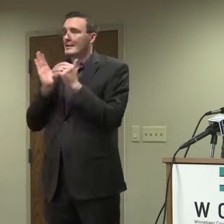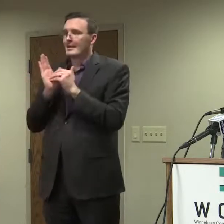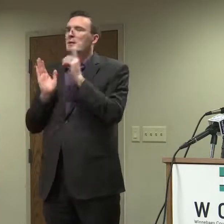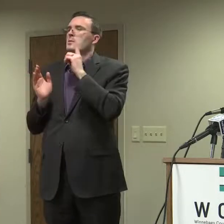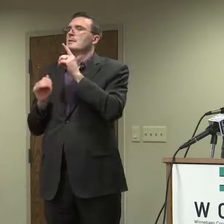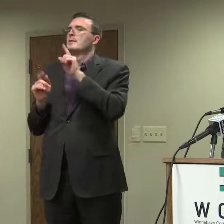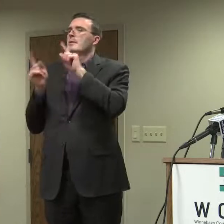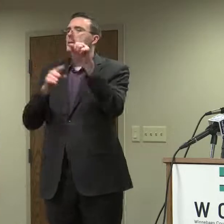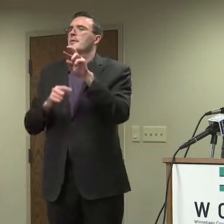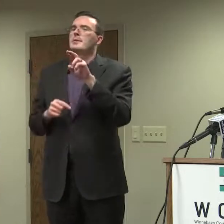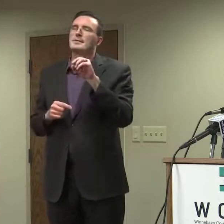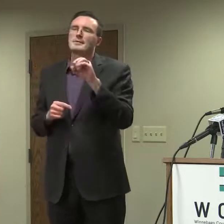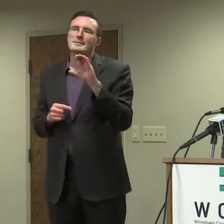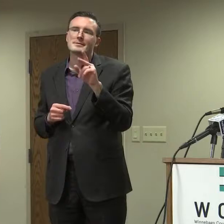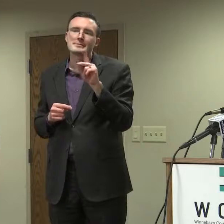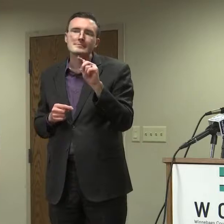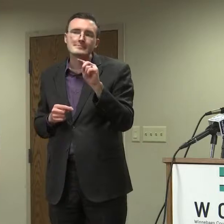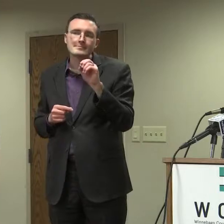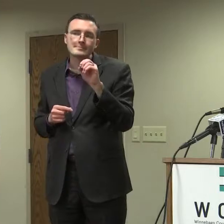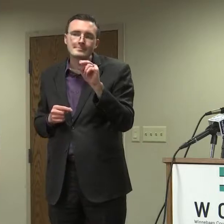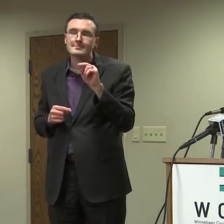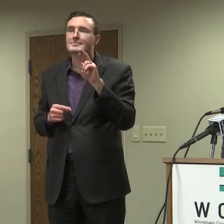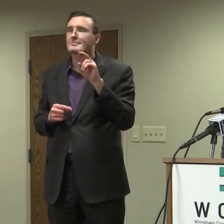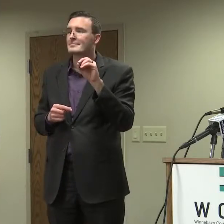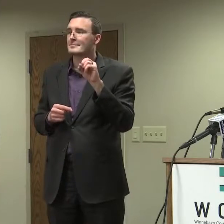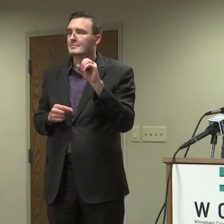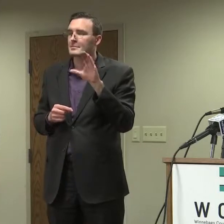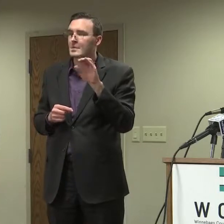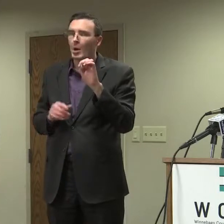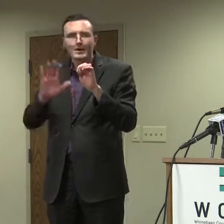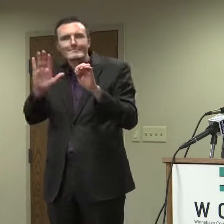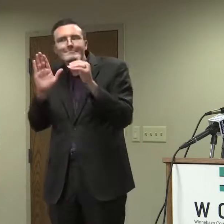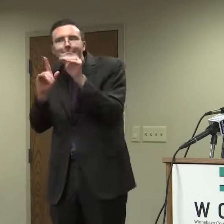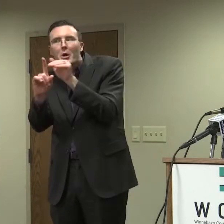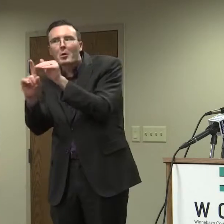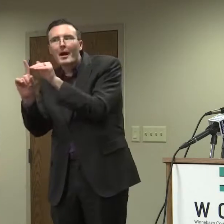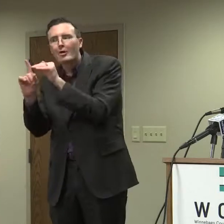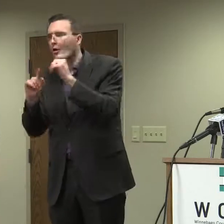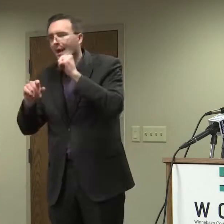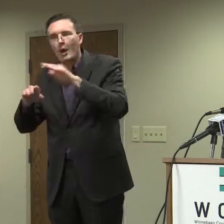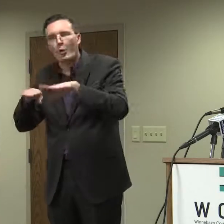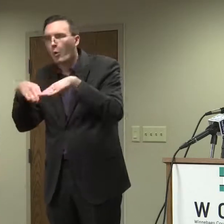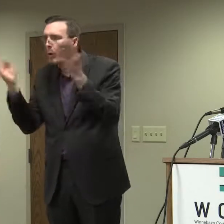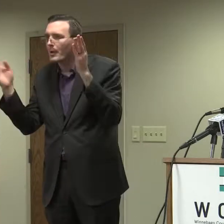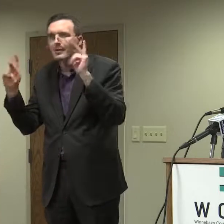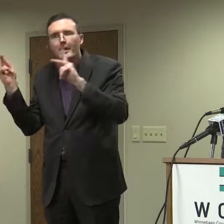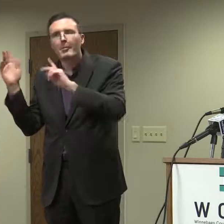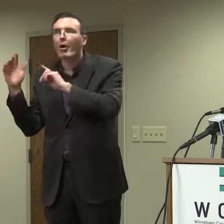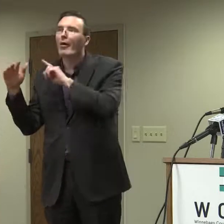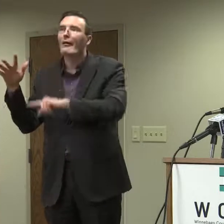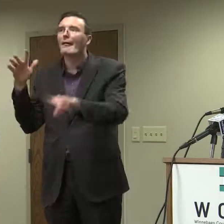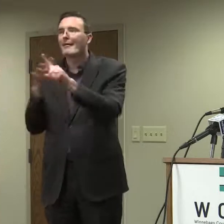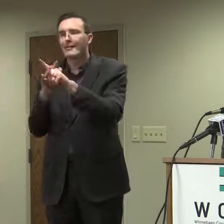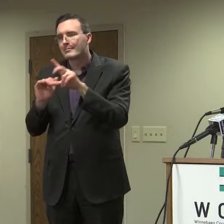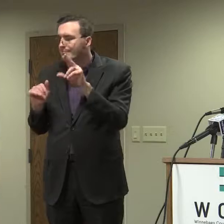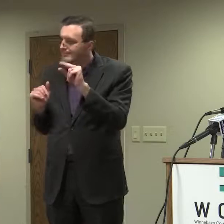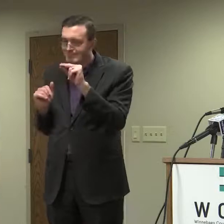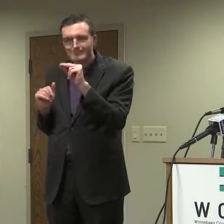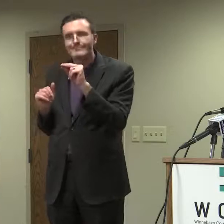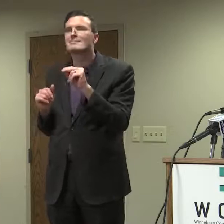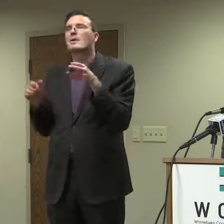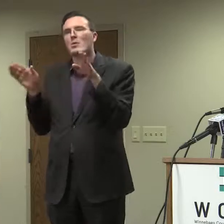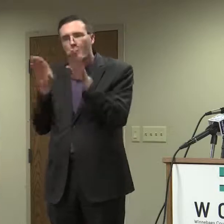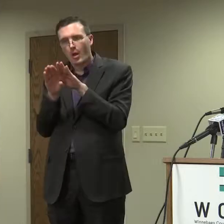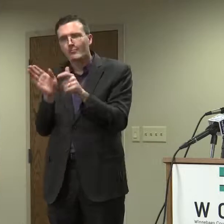Roscoe area, and I want to remind the community, these are not open, so even if you hear about that, you just can't walk in. These are